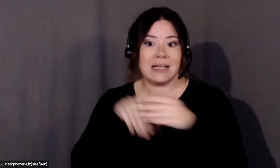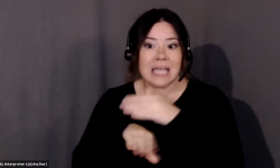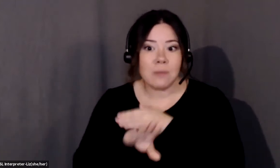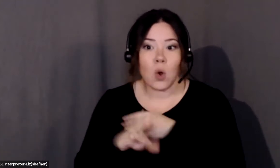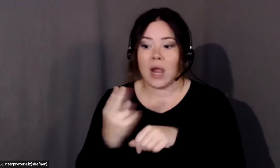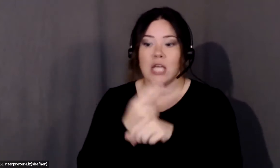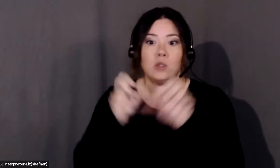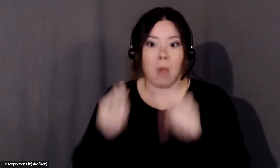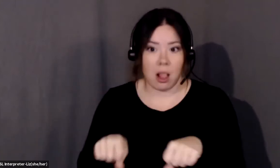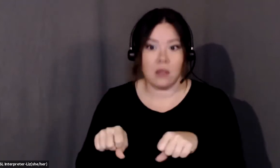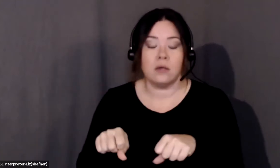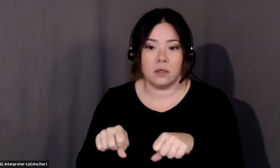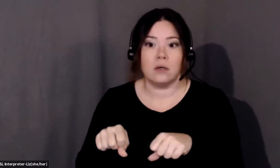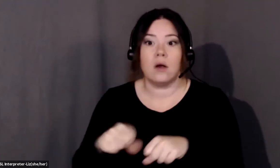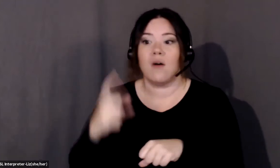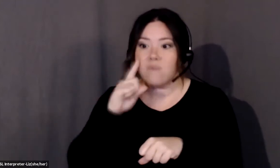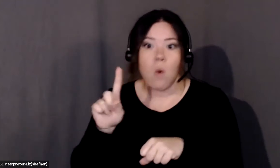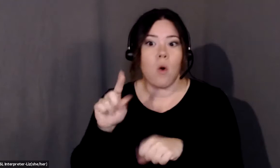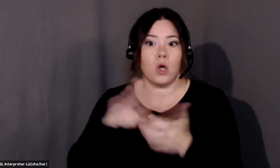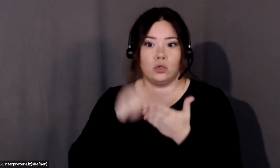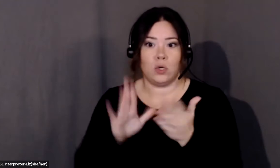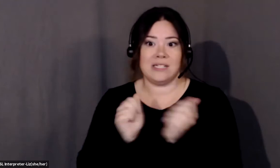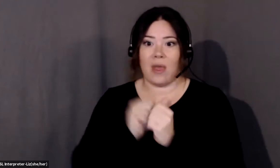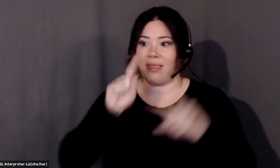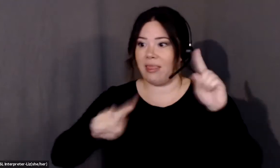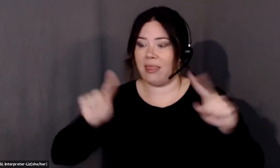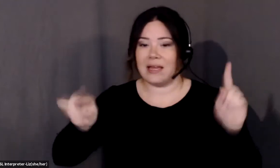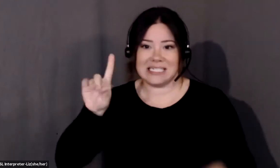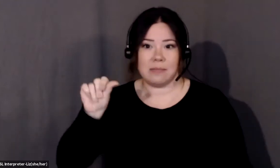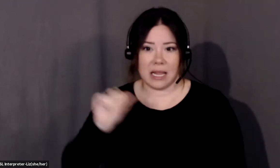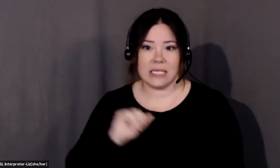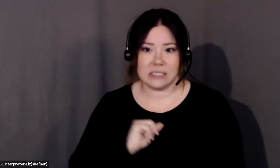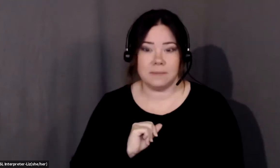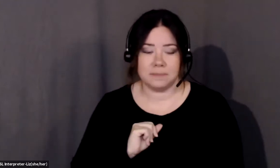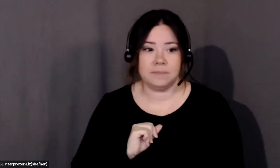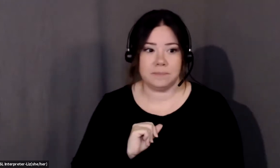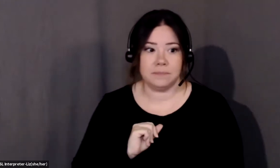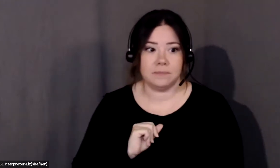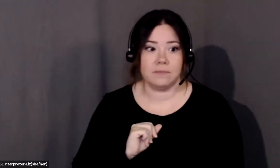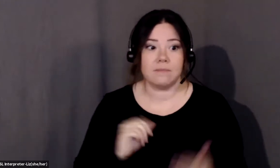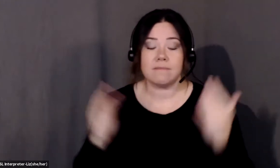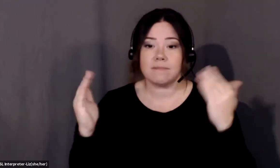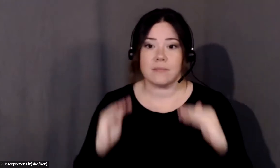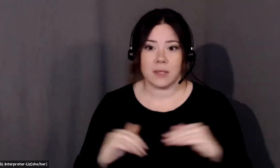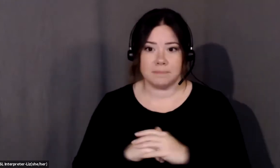by students with various disabilities. Slide 12.